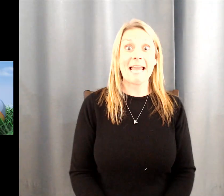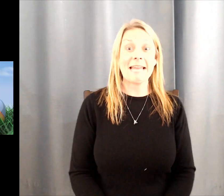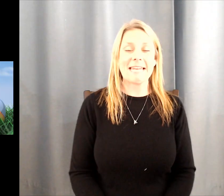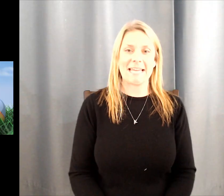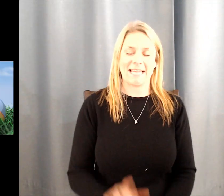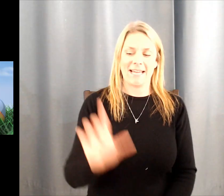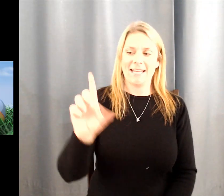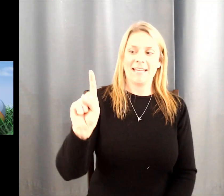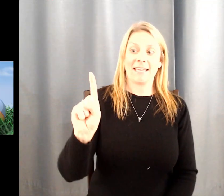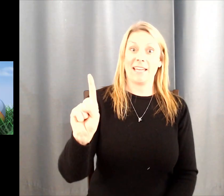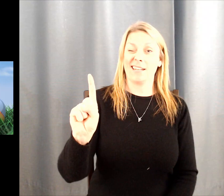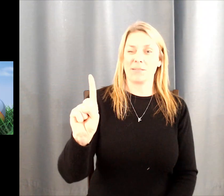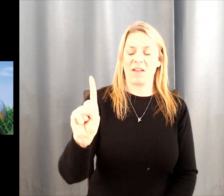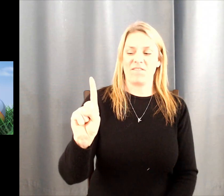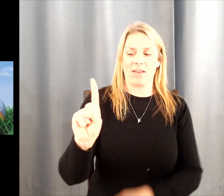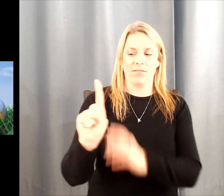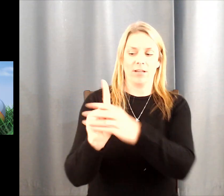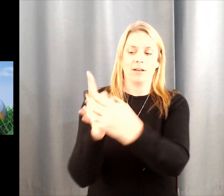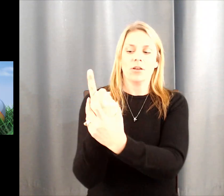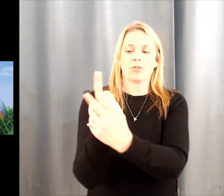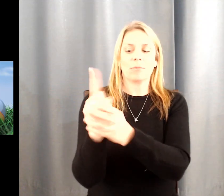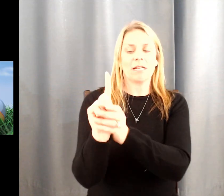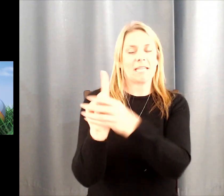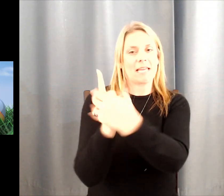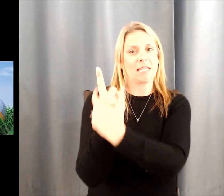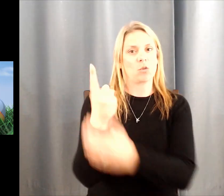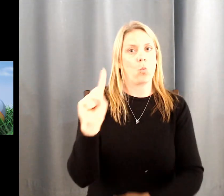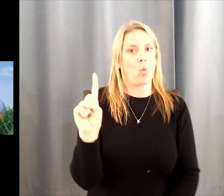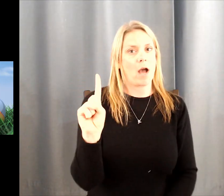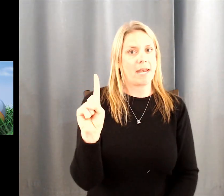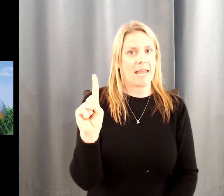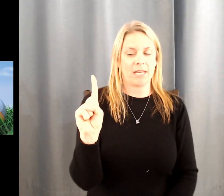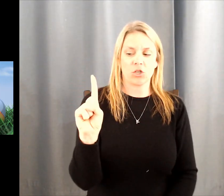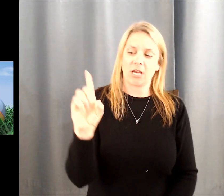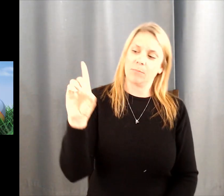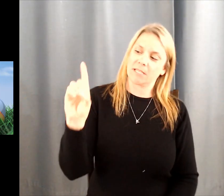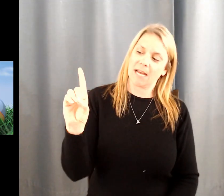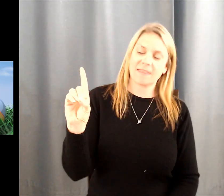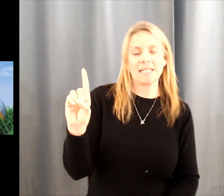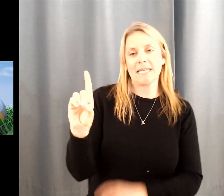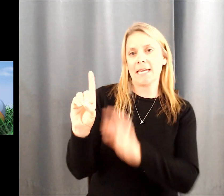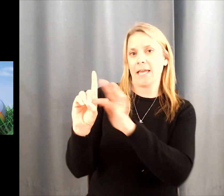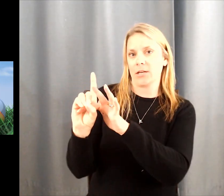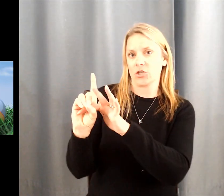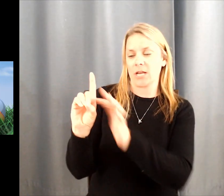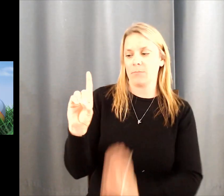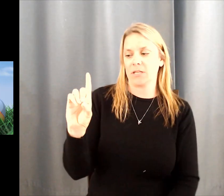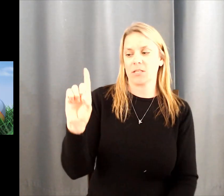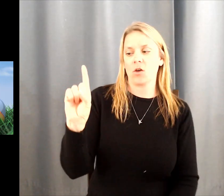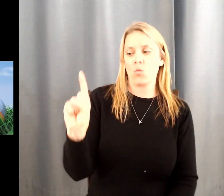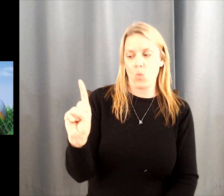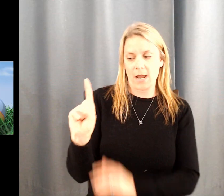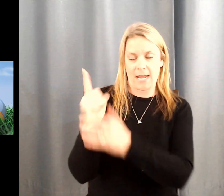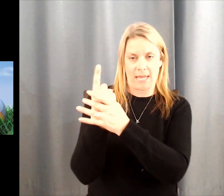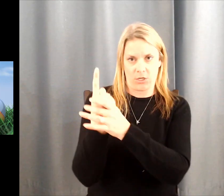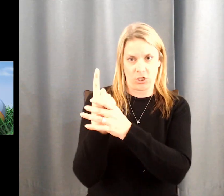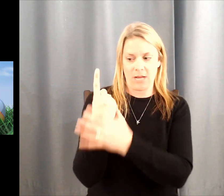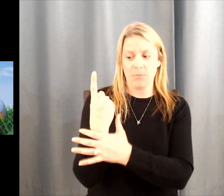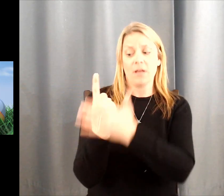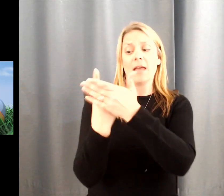Candy. Candy is my favorite. So I'm going to take this one hand shape. It's not the D hand shape. It's the one hand shape.